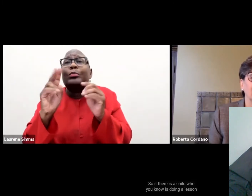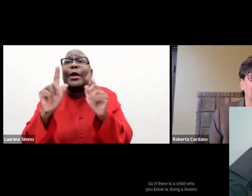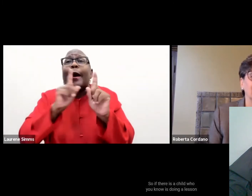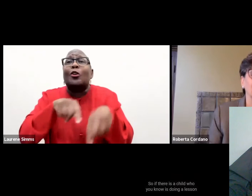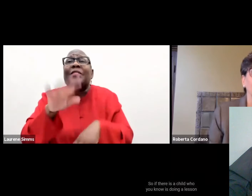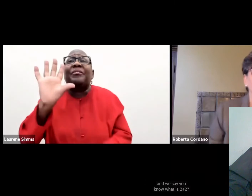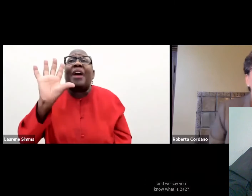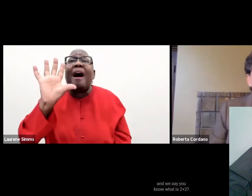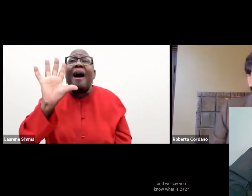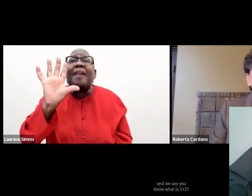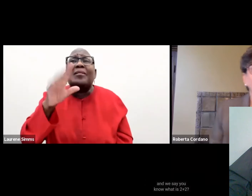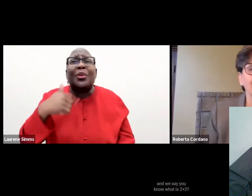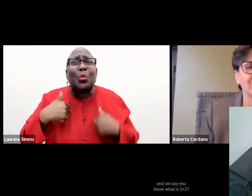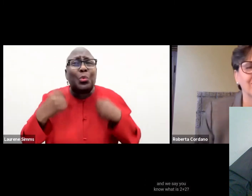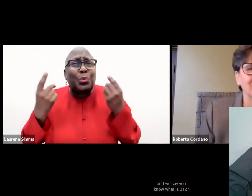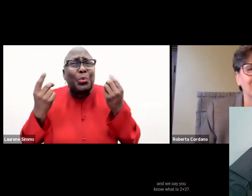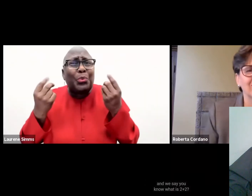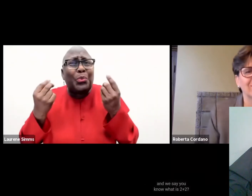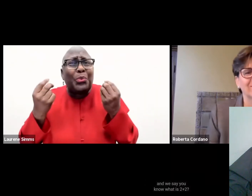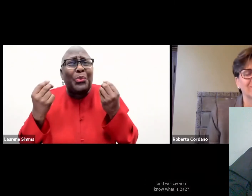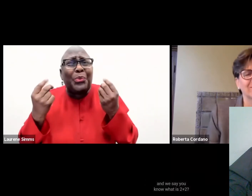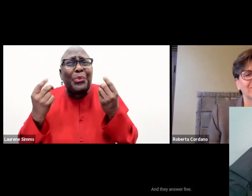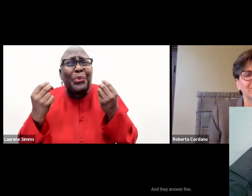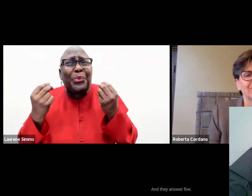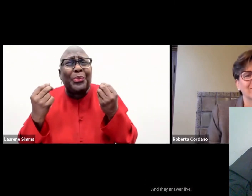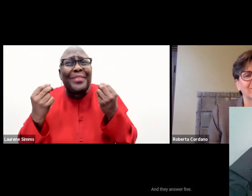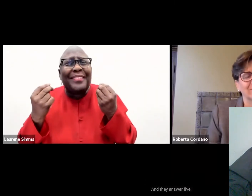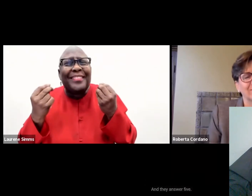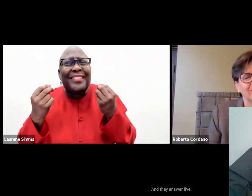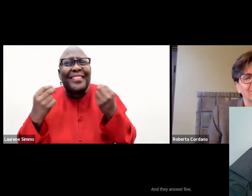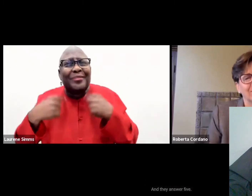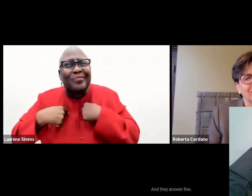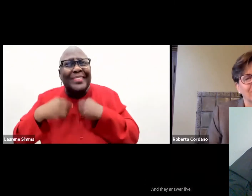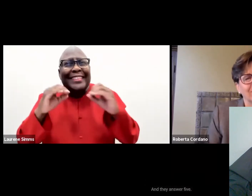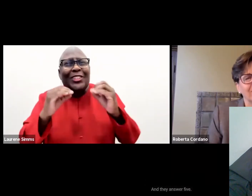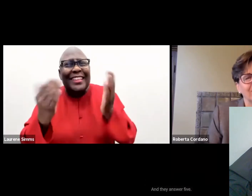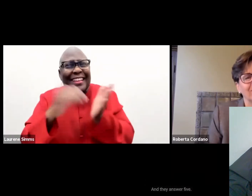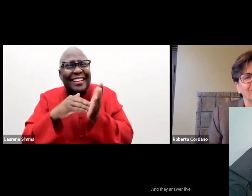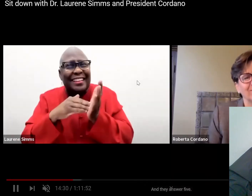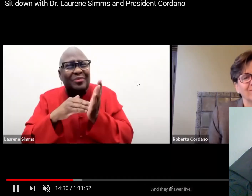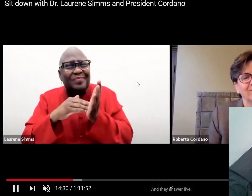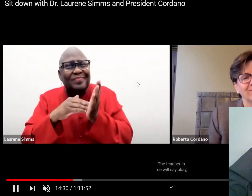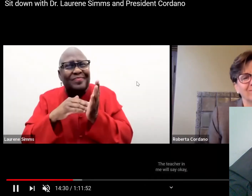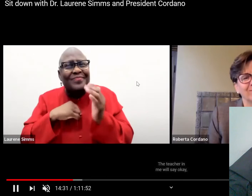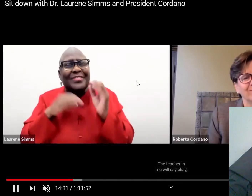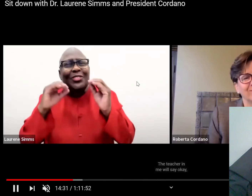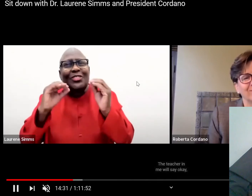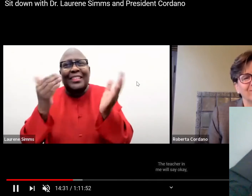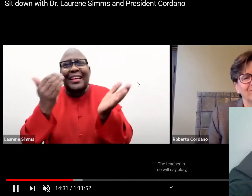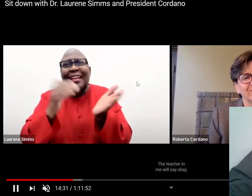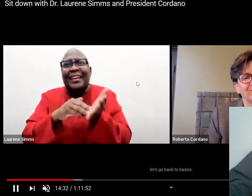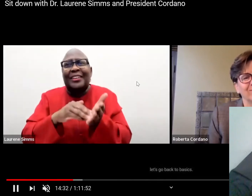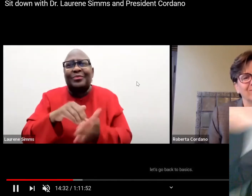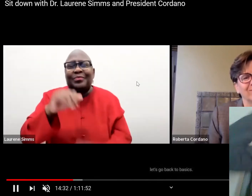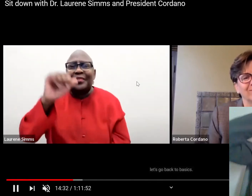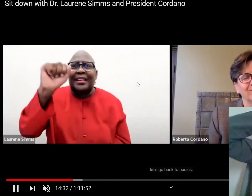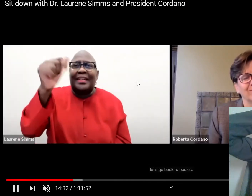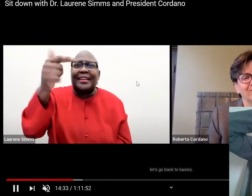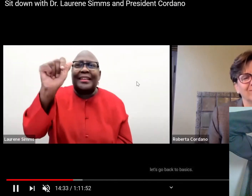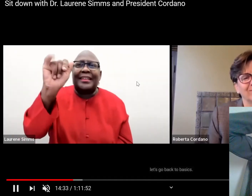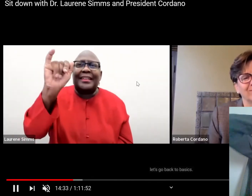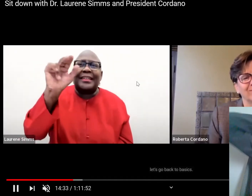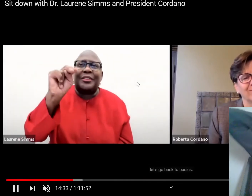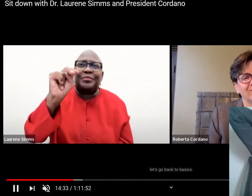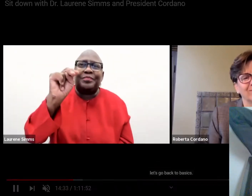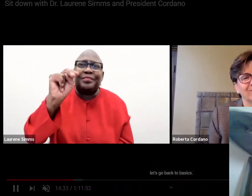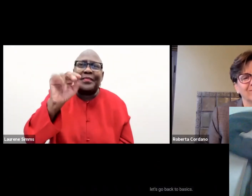For example, when you are in school and you have the question 2 plus 3 is 5, the teacher will say again,